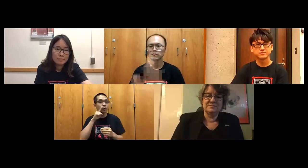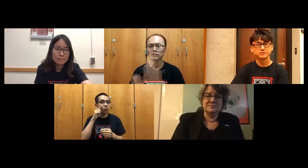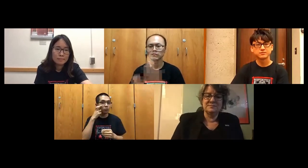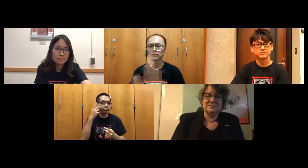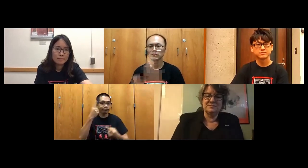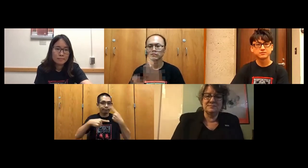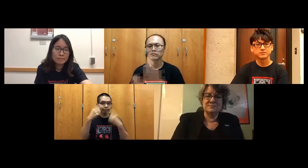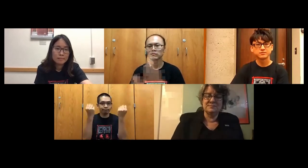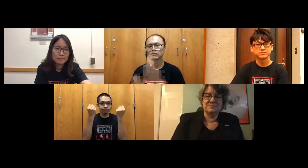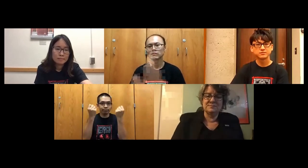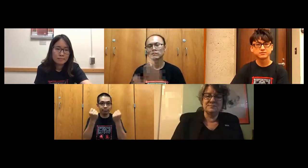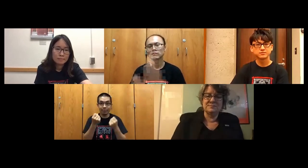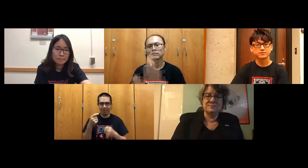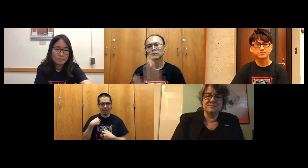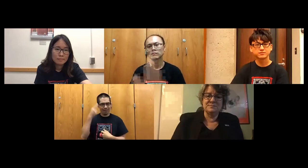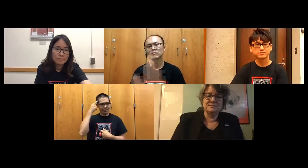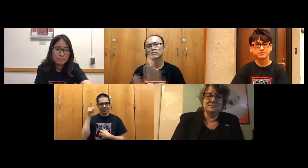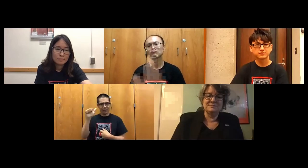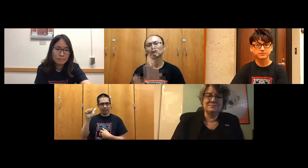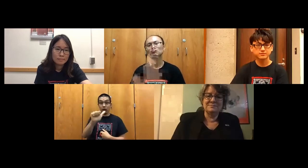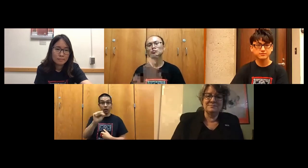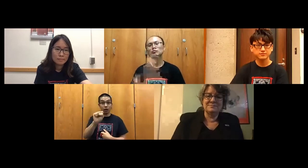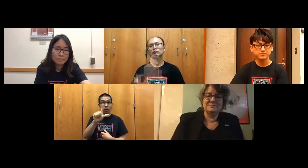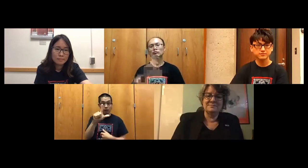So when I go home, I thought,